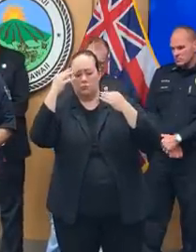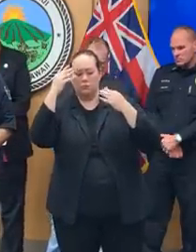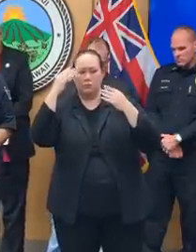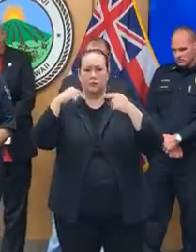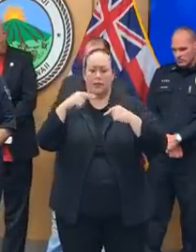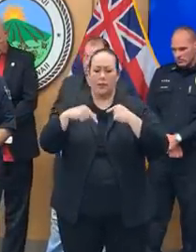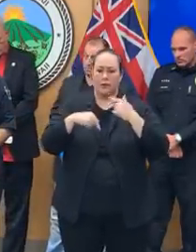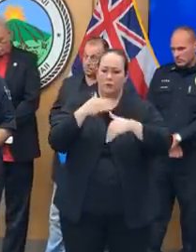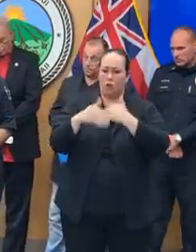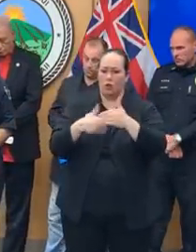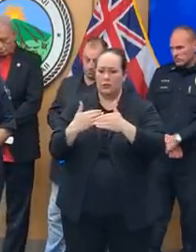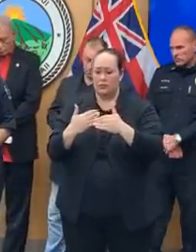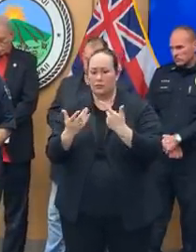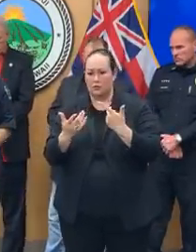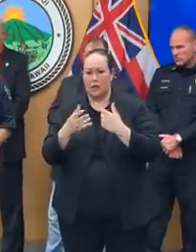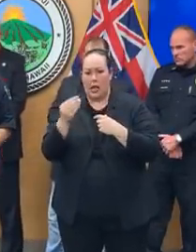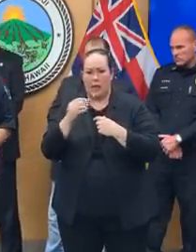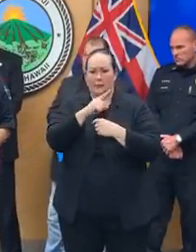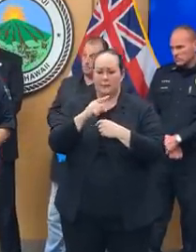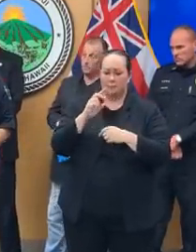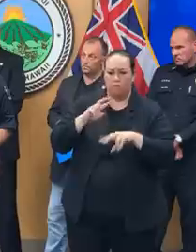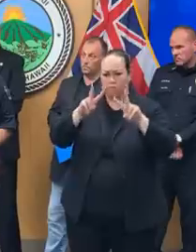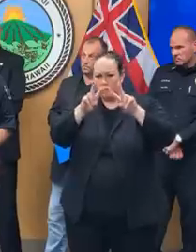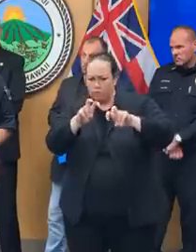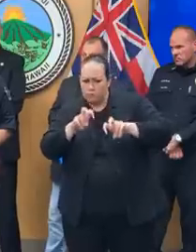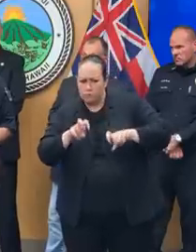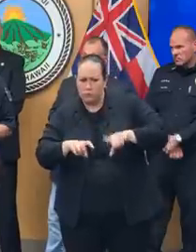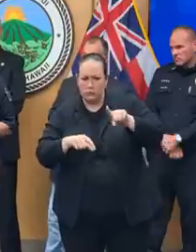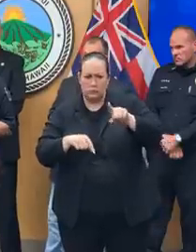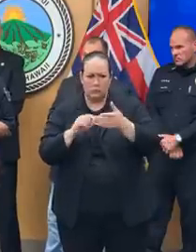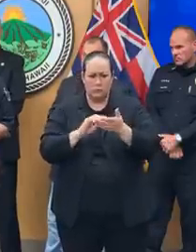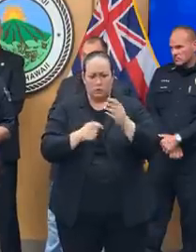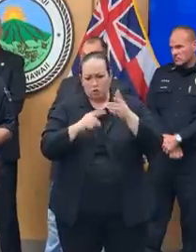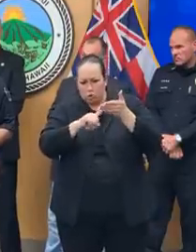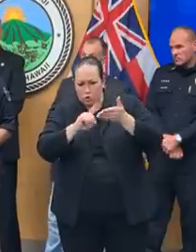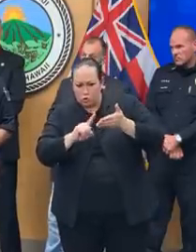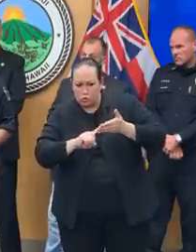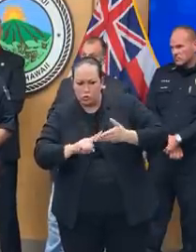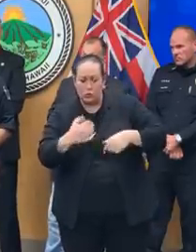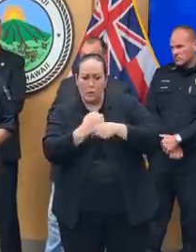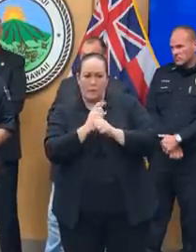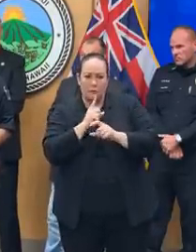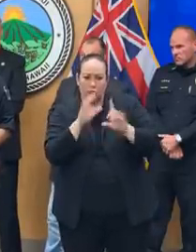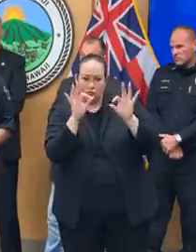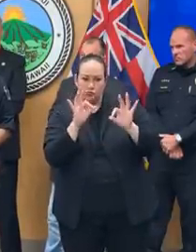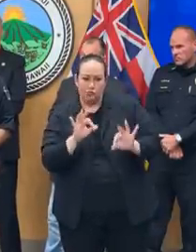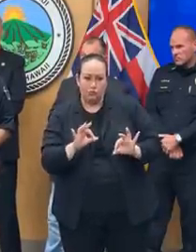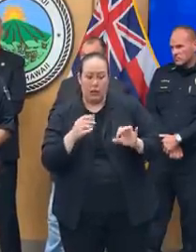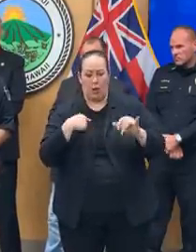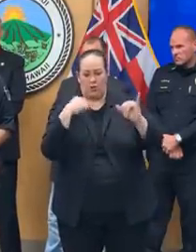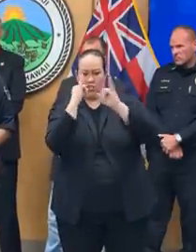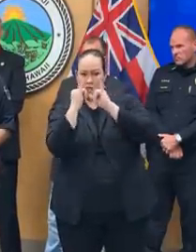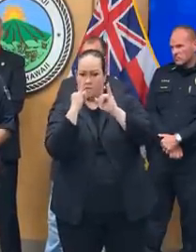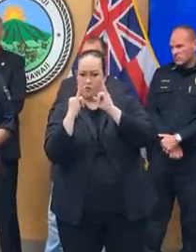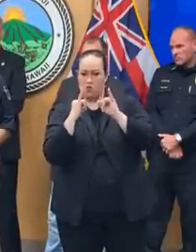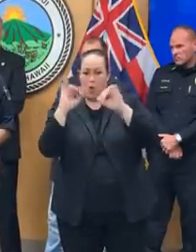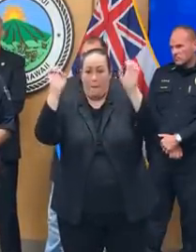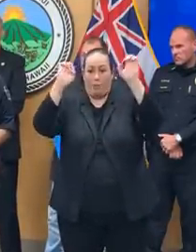and I was vetted, had to take a civil service exam. I was interviewed by seasoned emergency